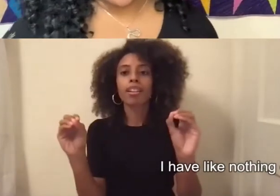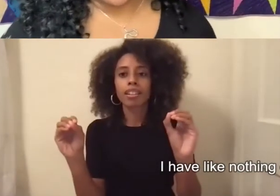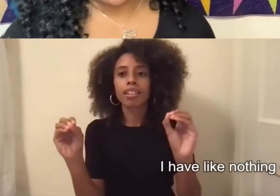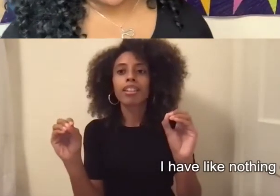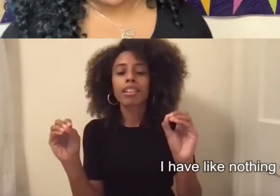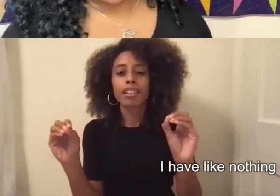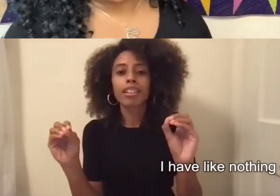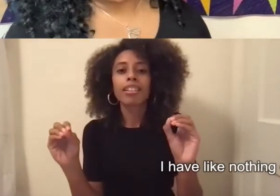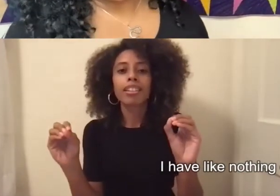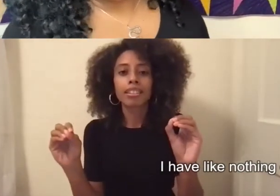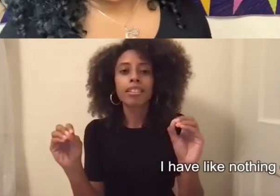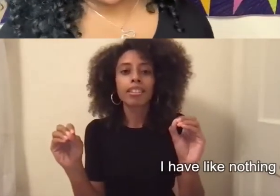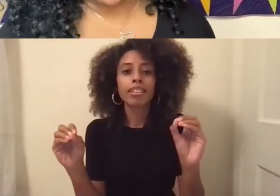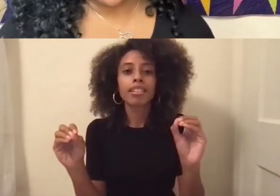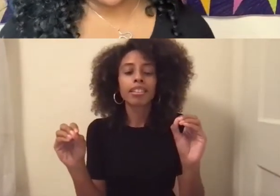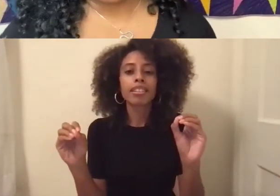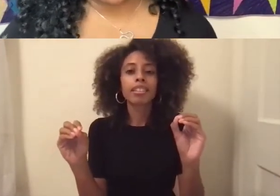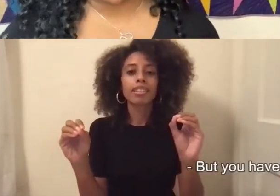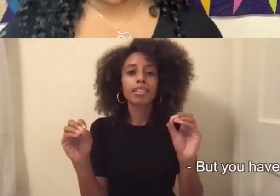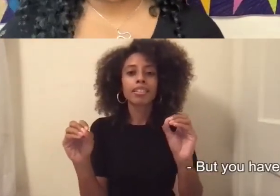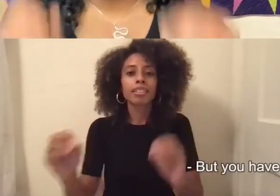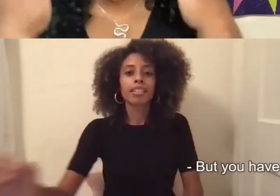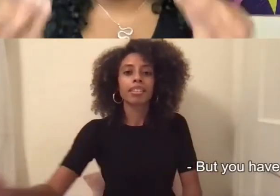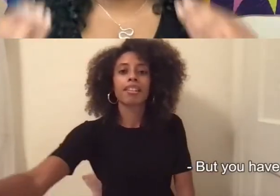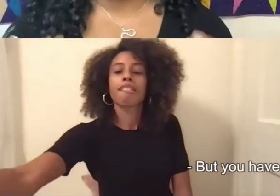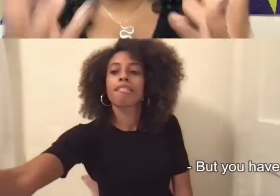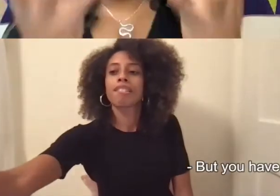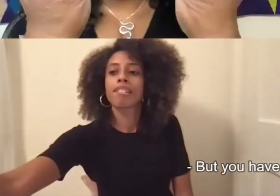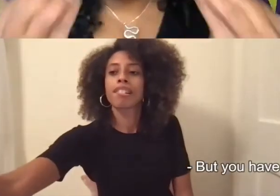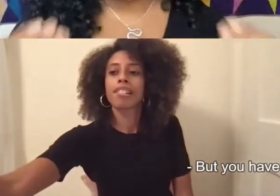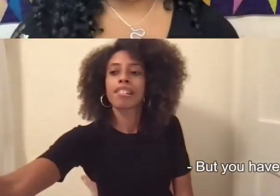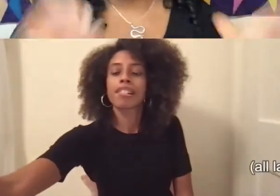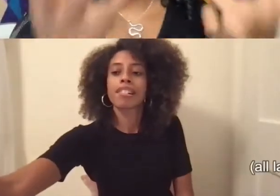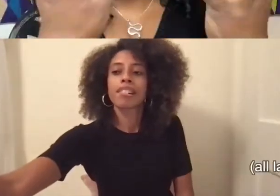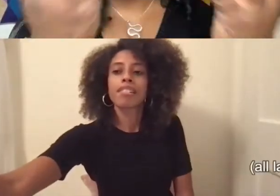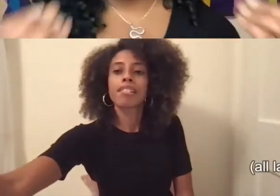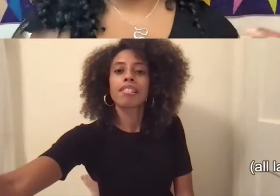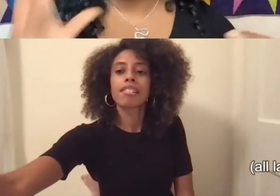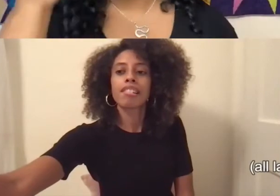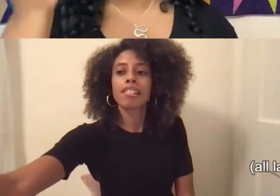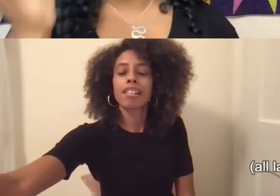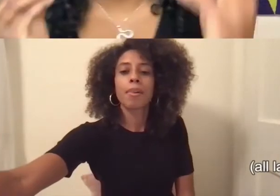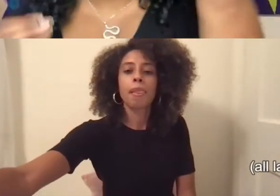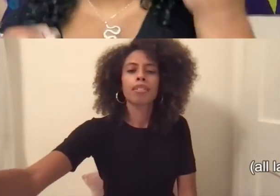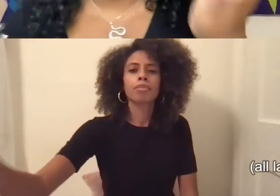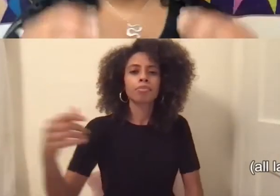It's just so it's come out of all the. But you have choreography.